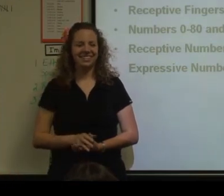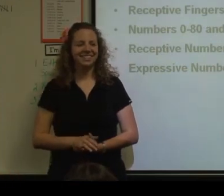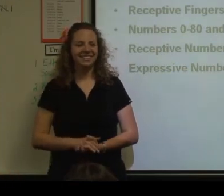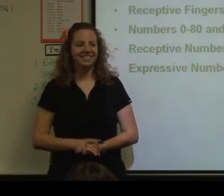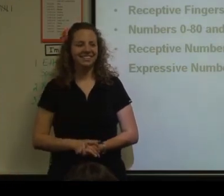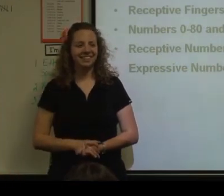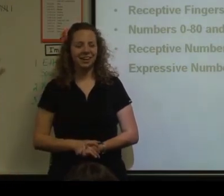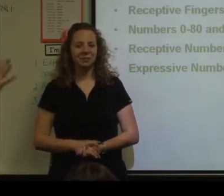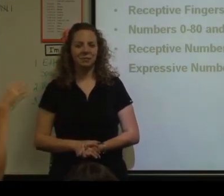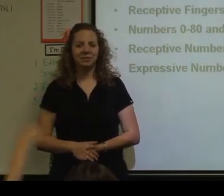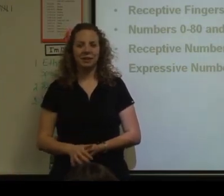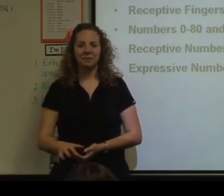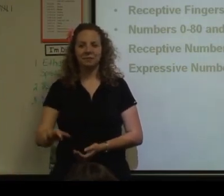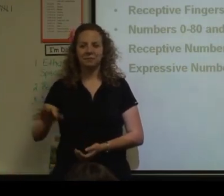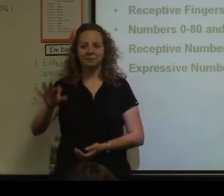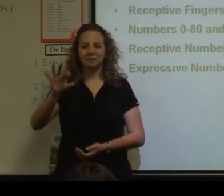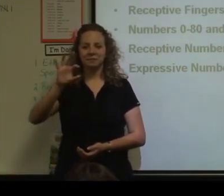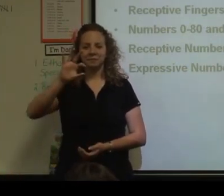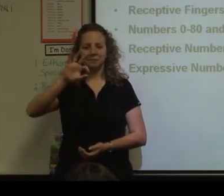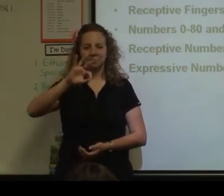Good. Okay, one more time.